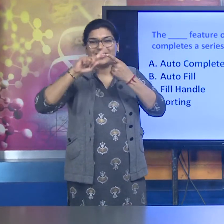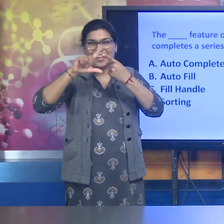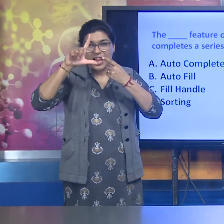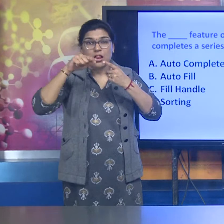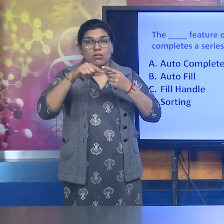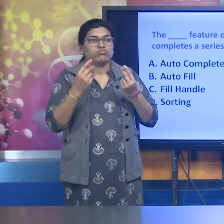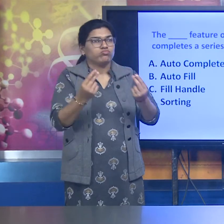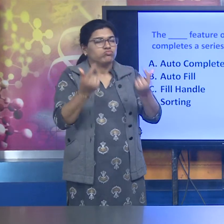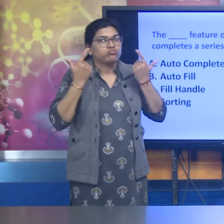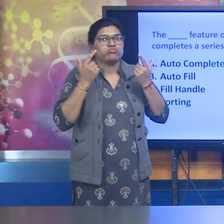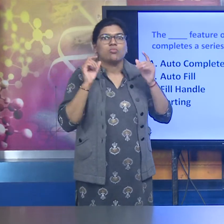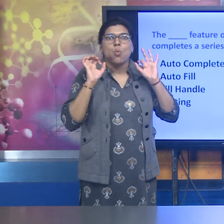The